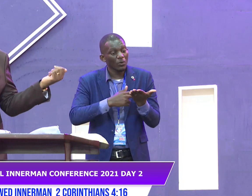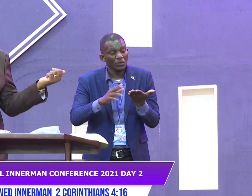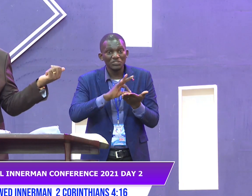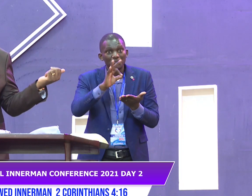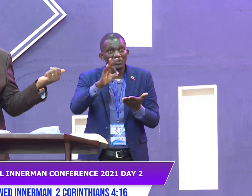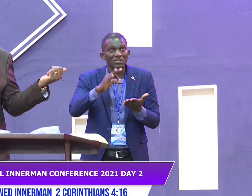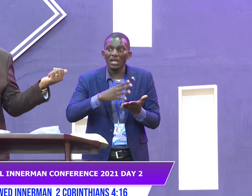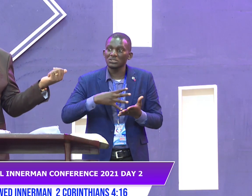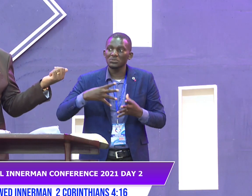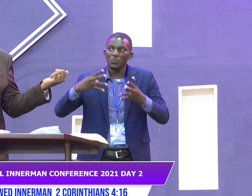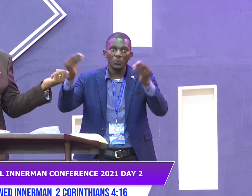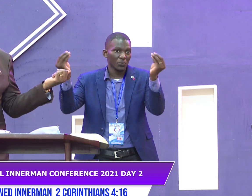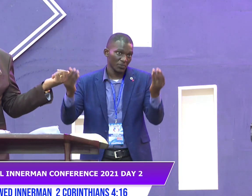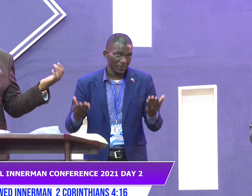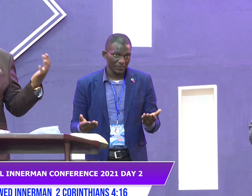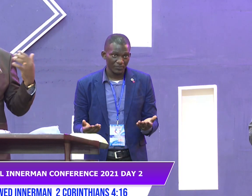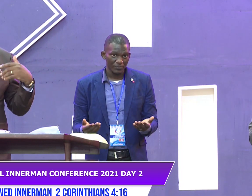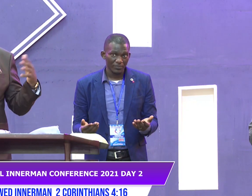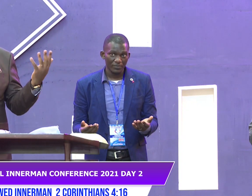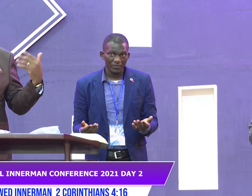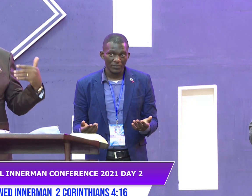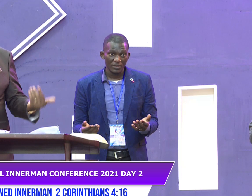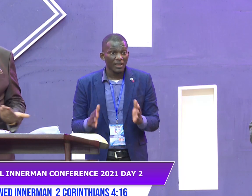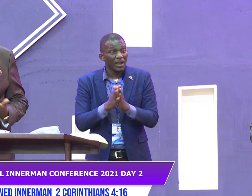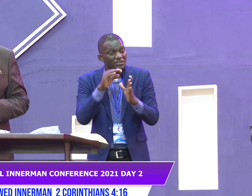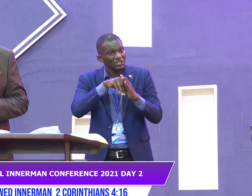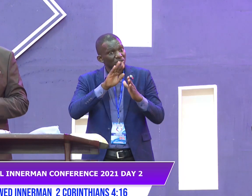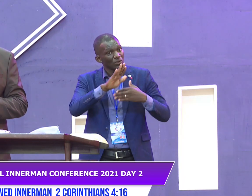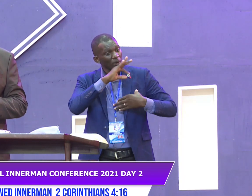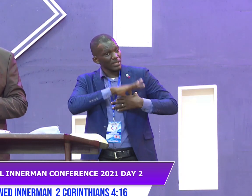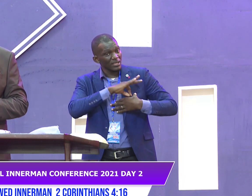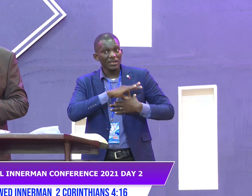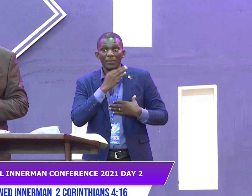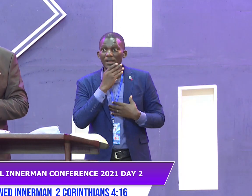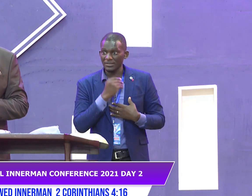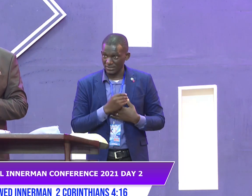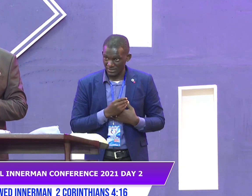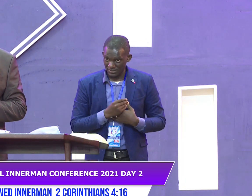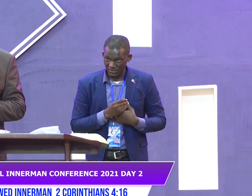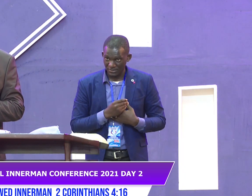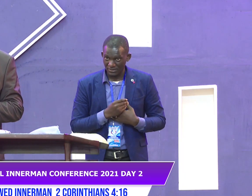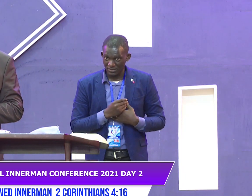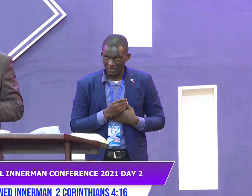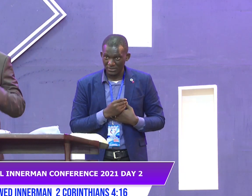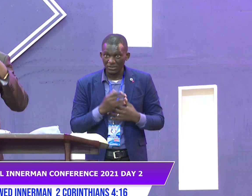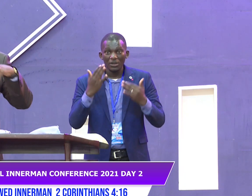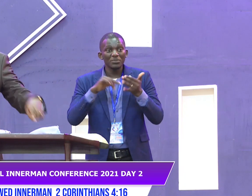then you know that the Holy Spirit is no longer there. And in your inner man,